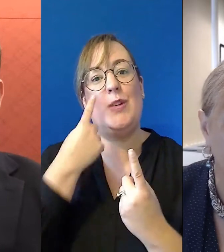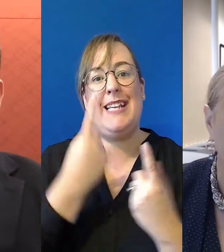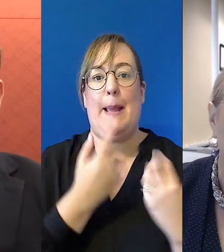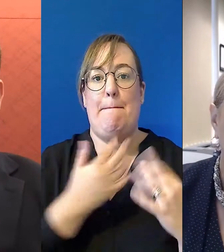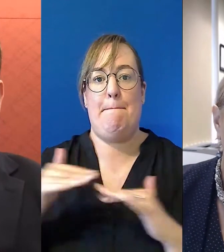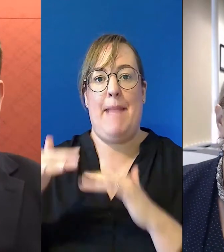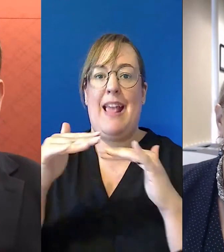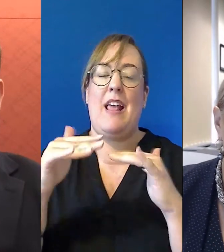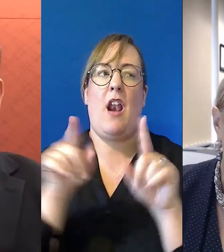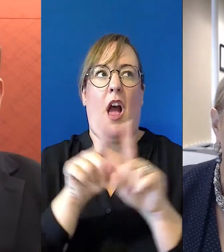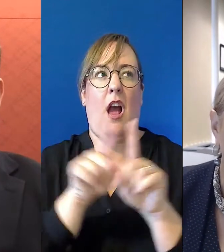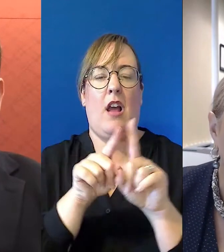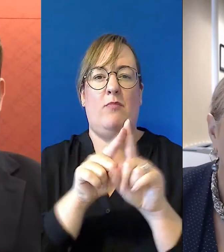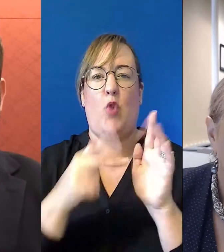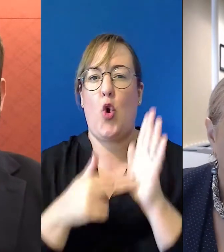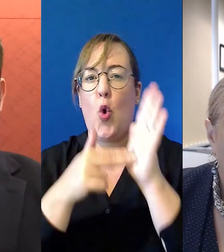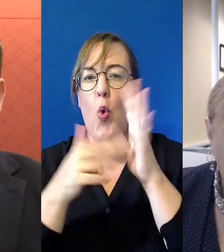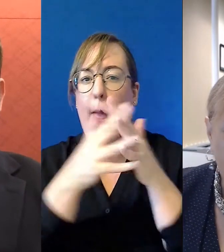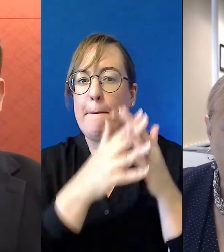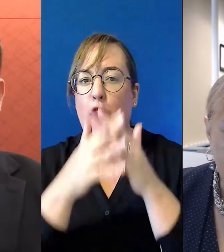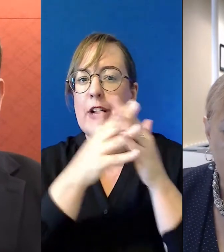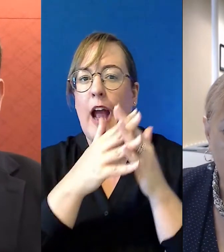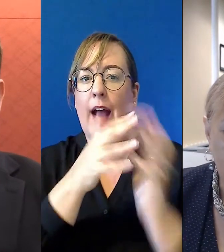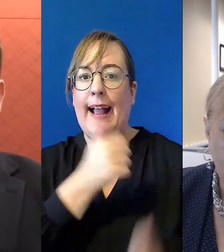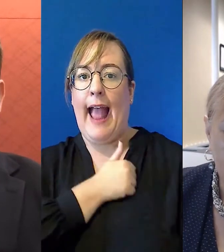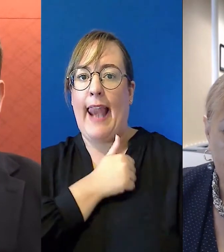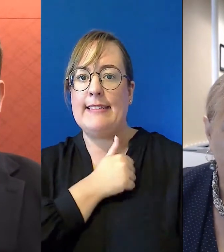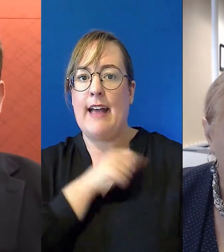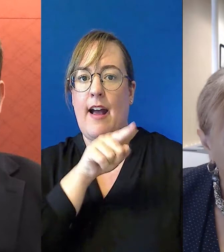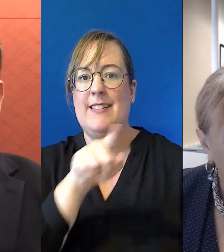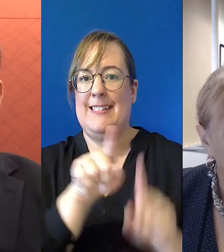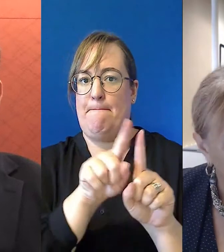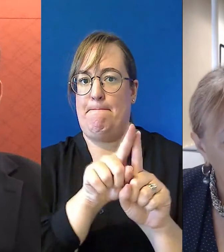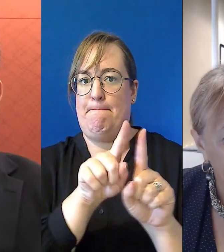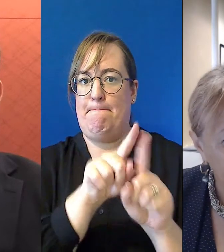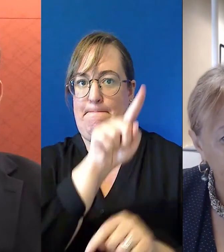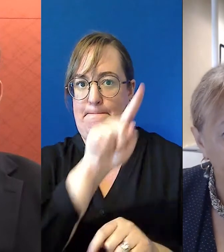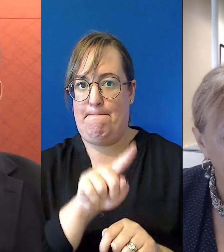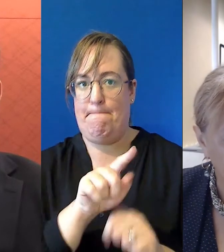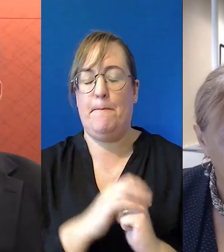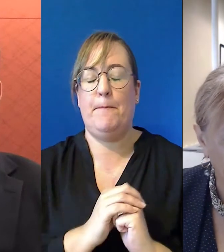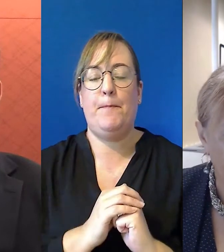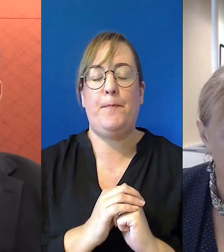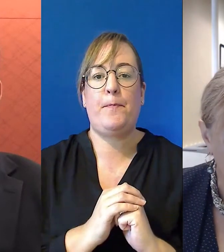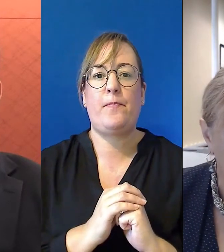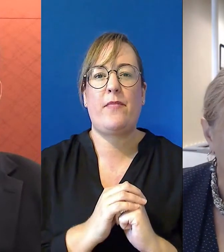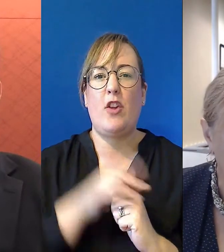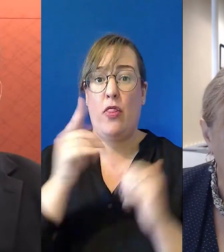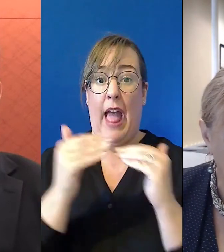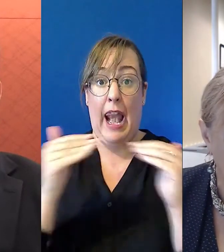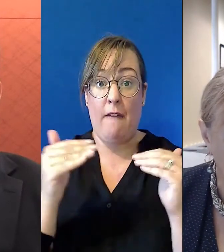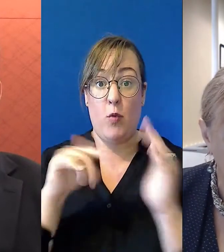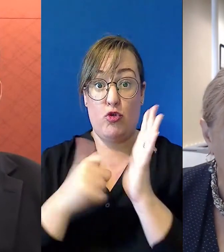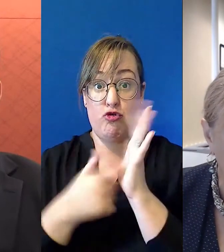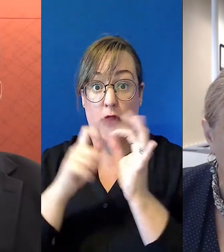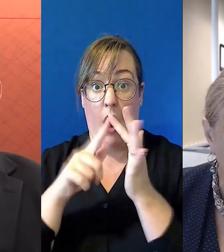North America, in Canada in particular. So at that level, there are really meaningful arrangements